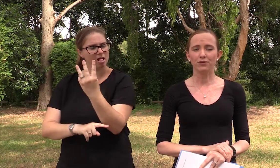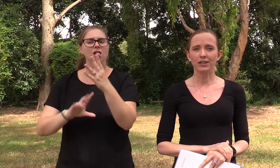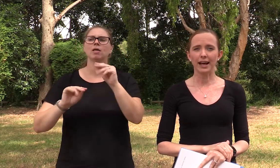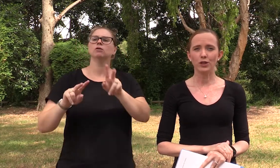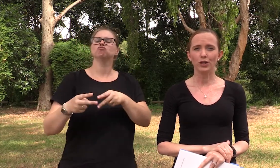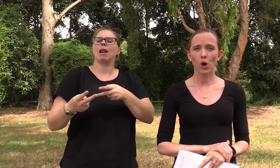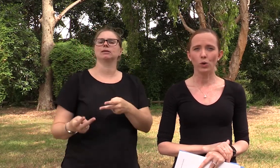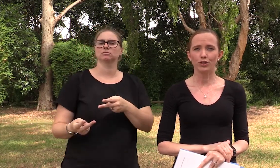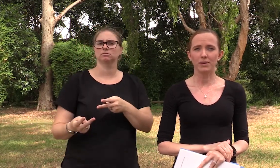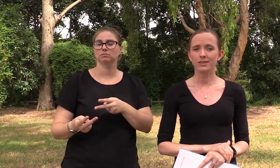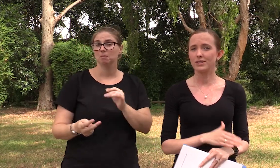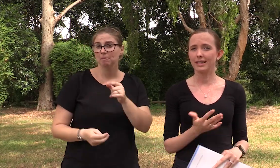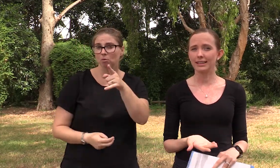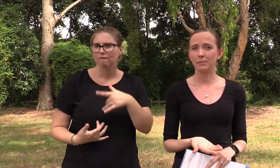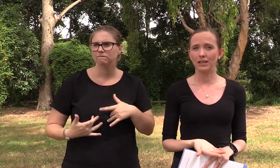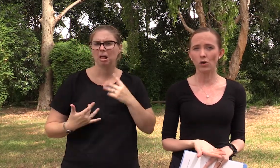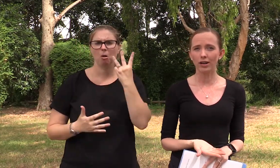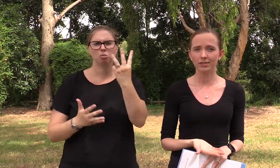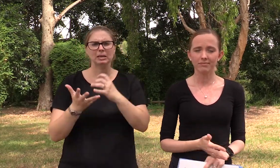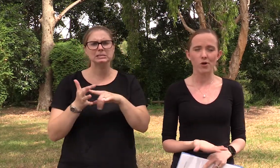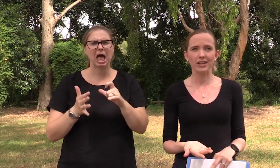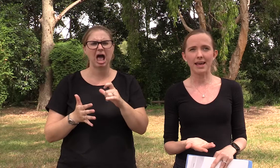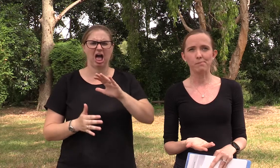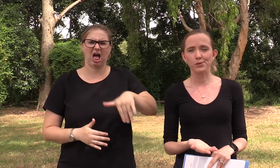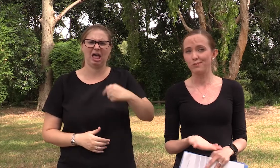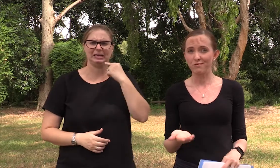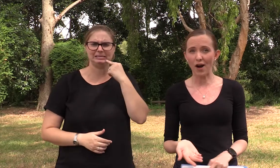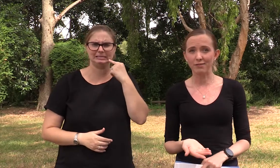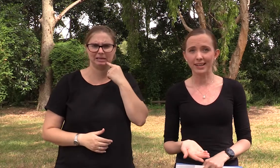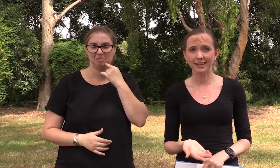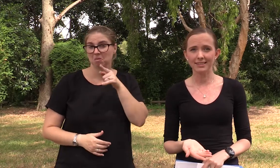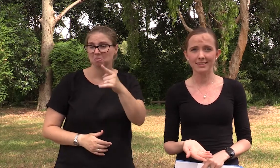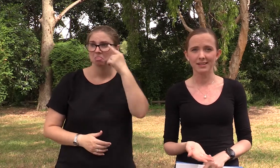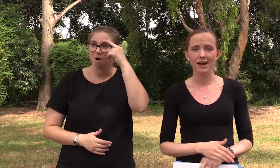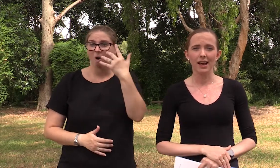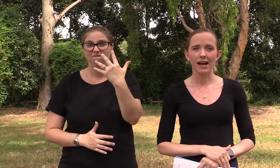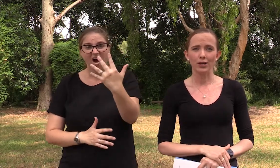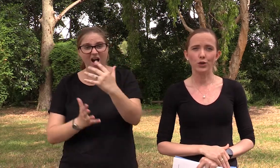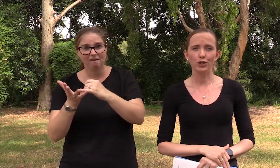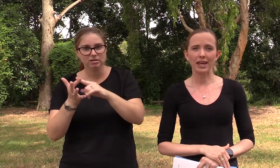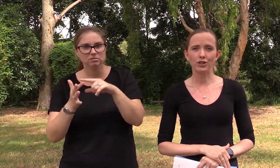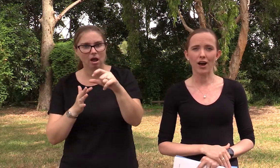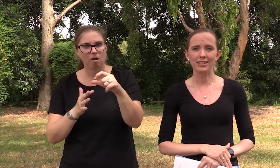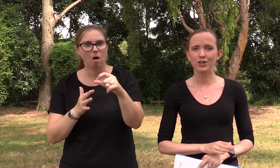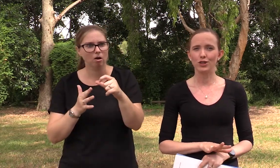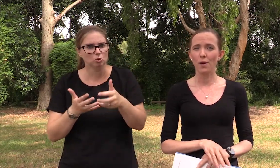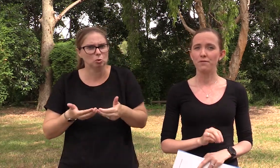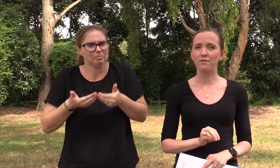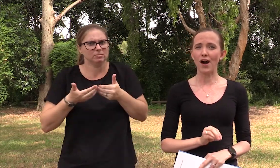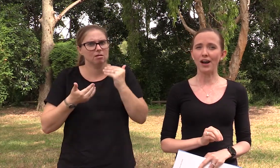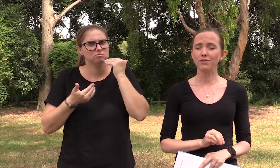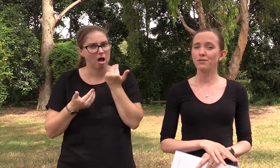If you feel like you can hold your muscles a little bit longer, for example 5 seconds, you could then try to